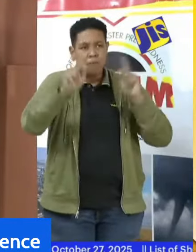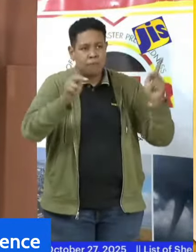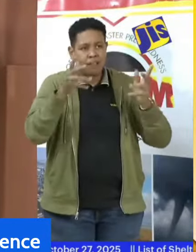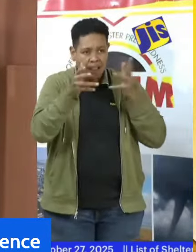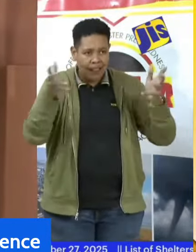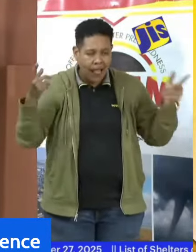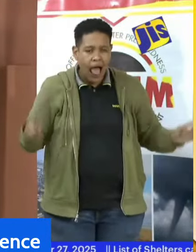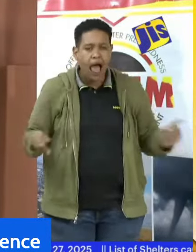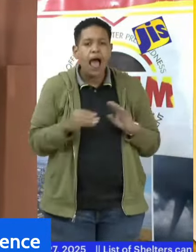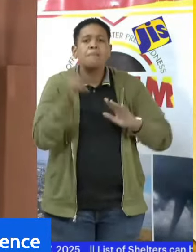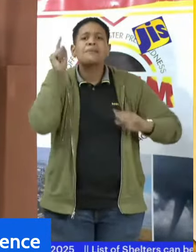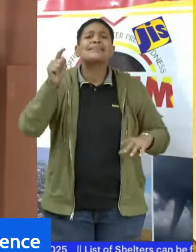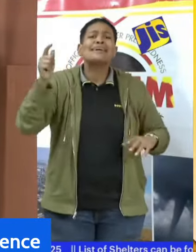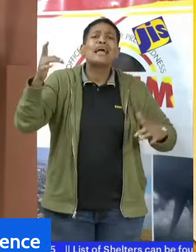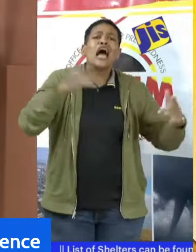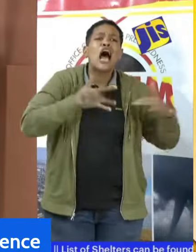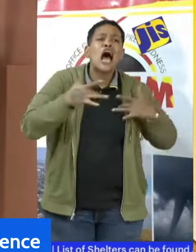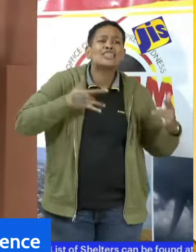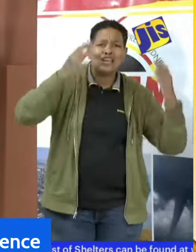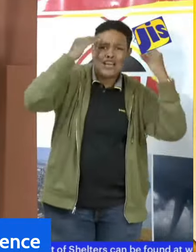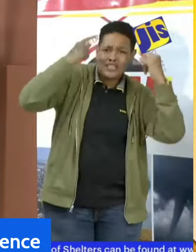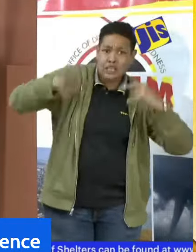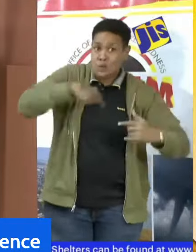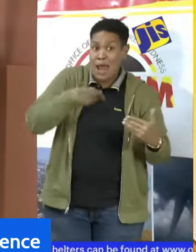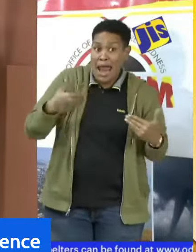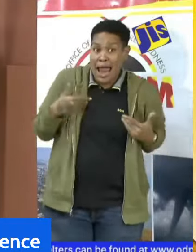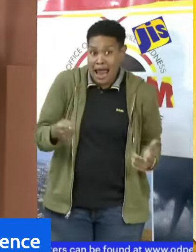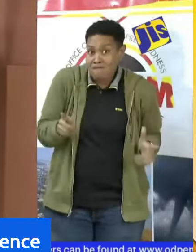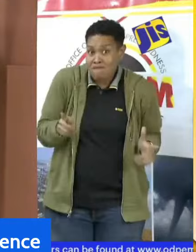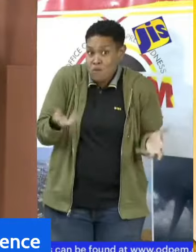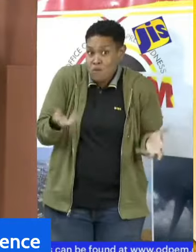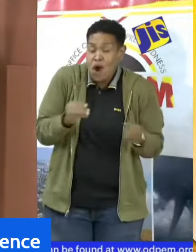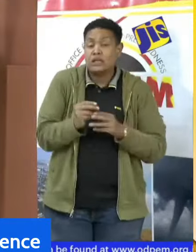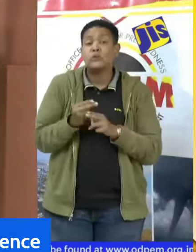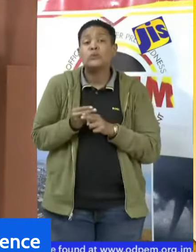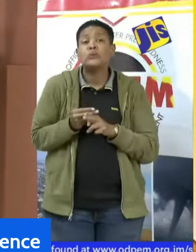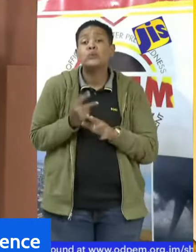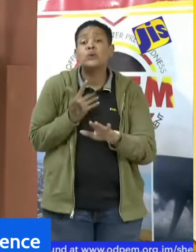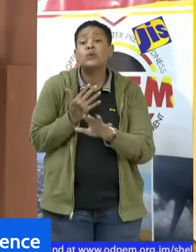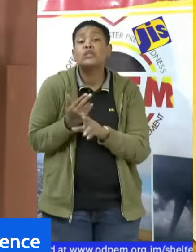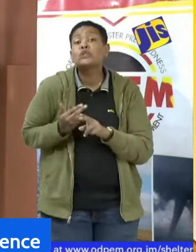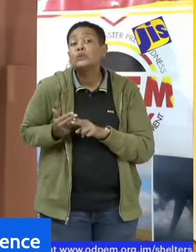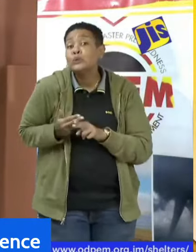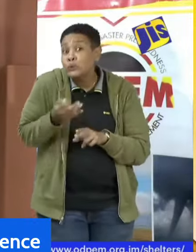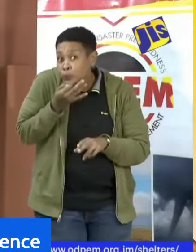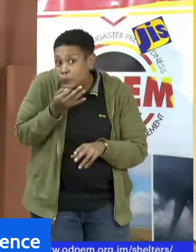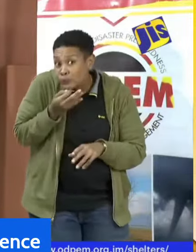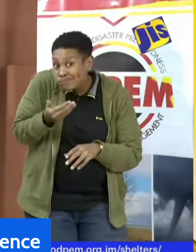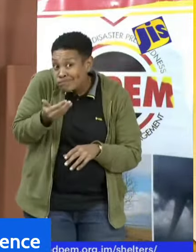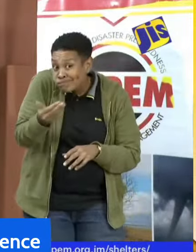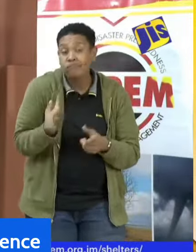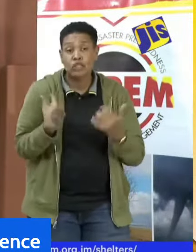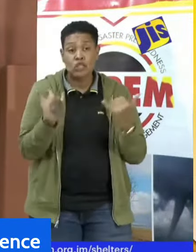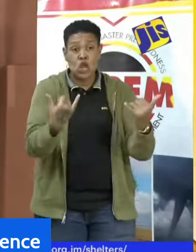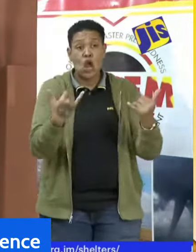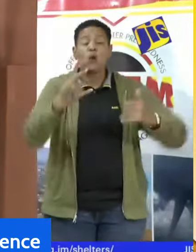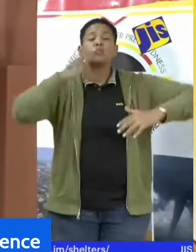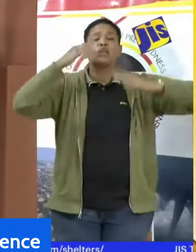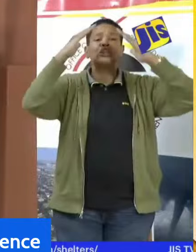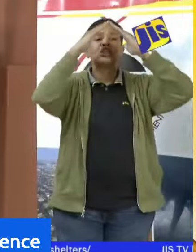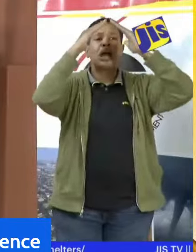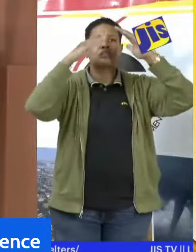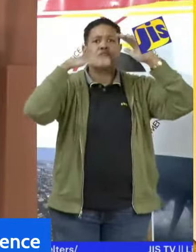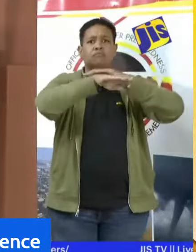the concerns that we have is that in short order, and I guess by now, the shelter would